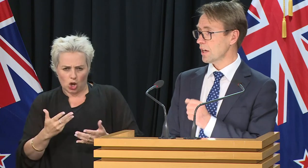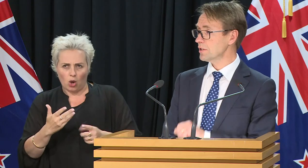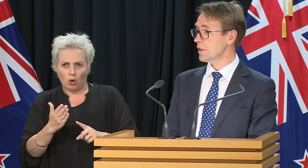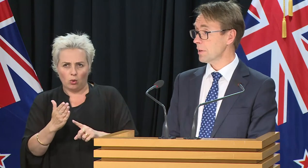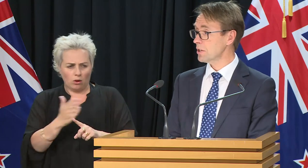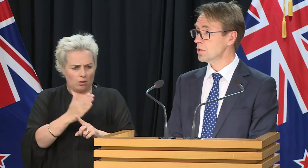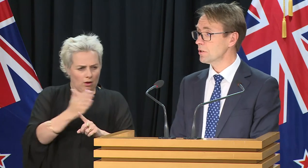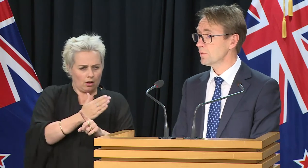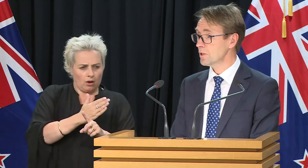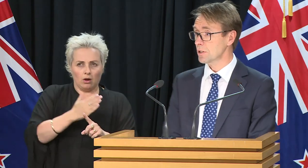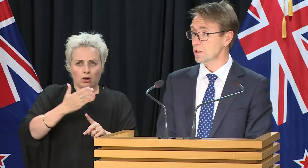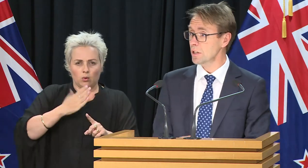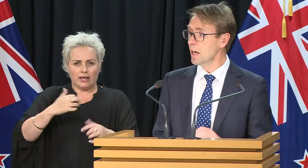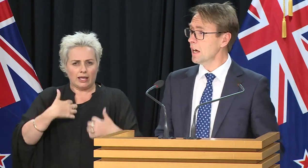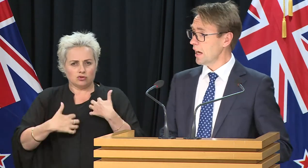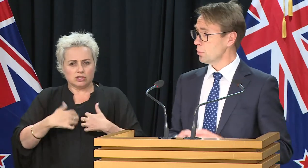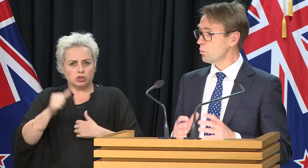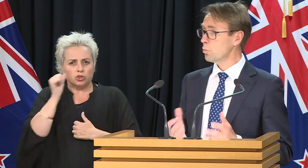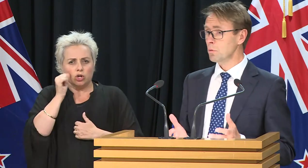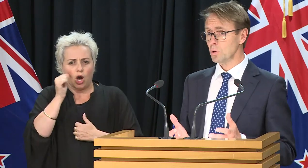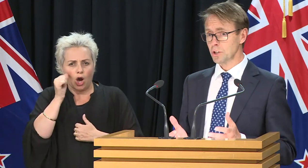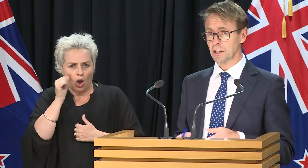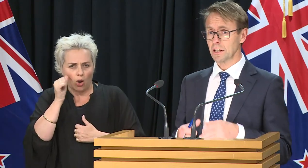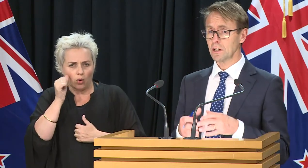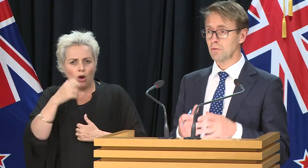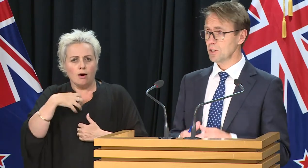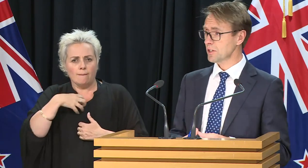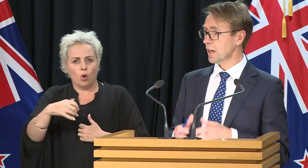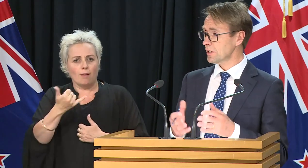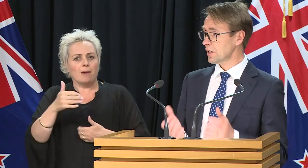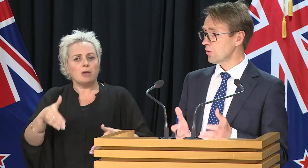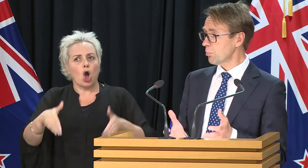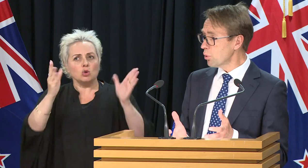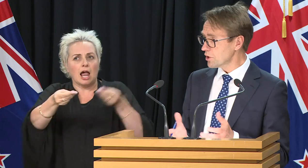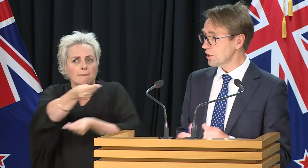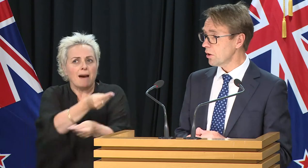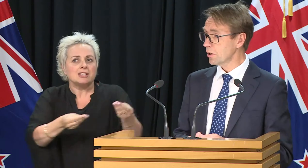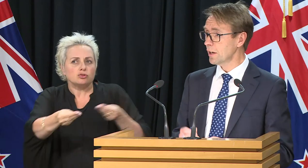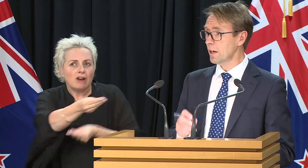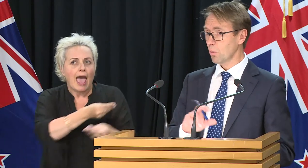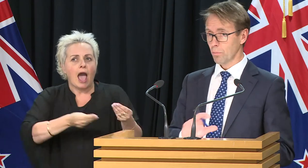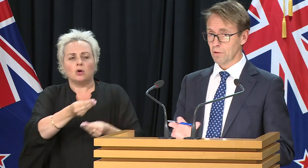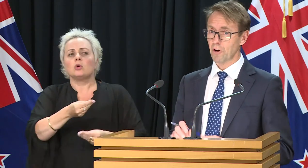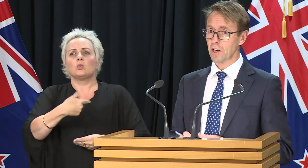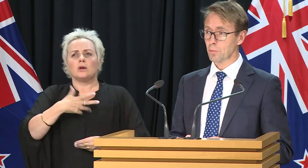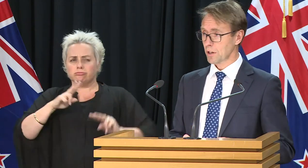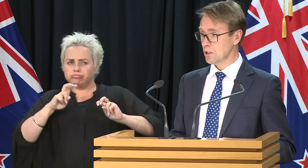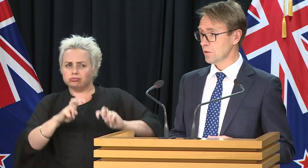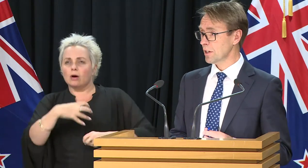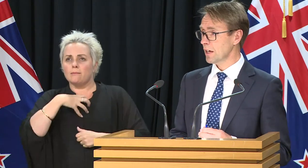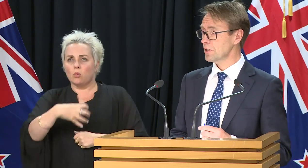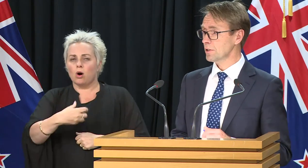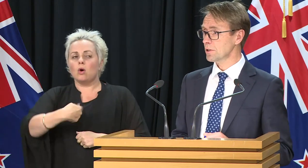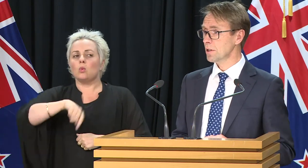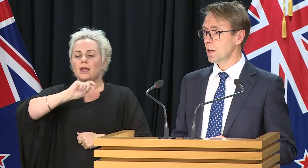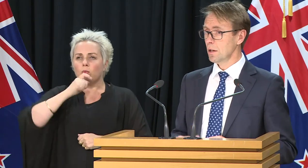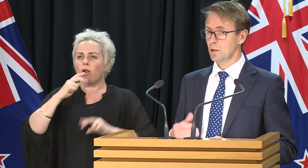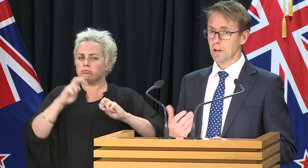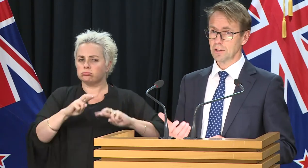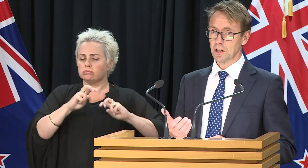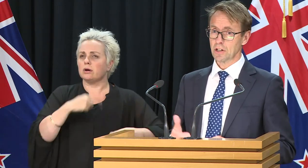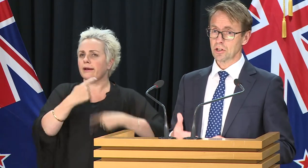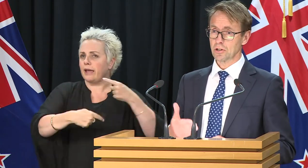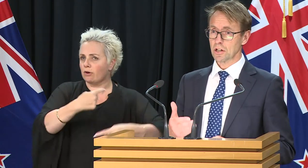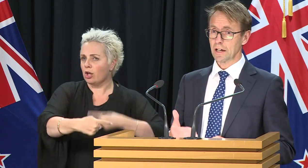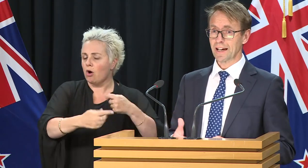of cross-contamination in the facility, and we will be routinely investigating and reporting on what we find with each of the cases.